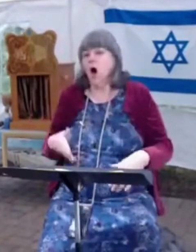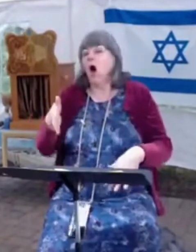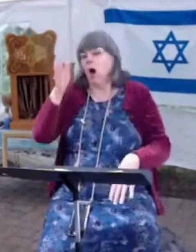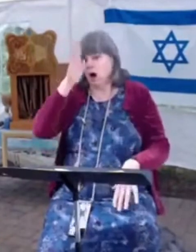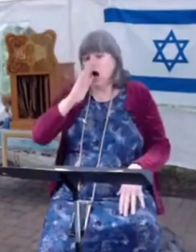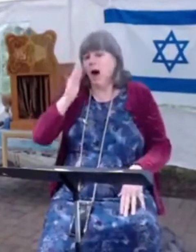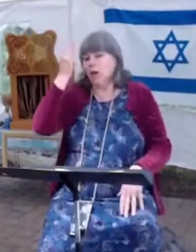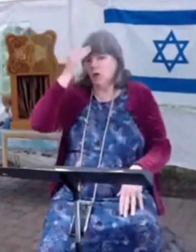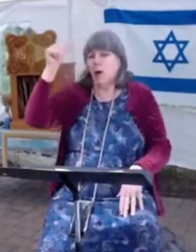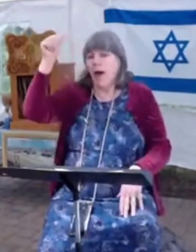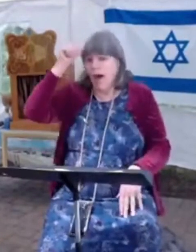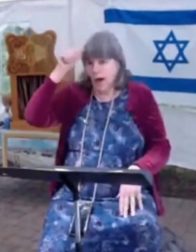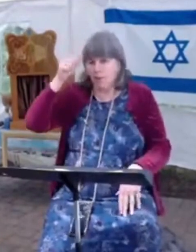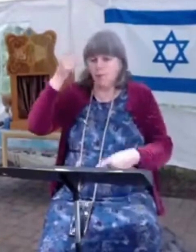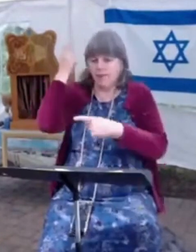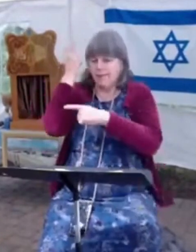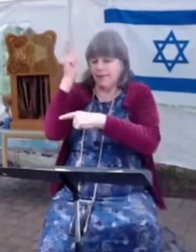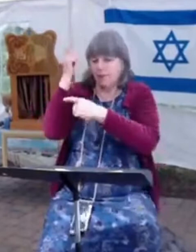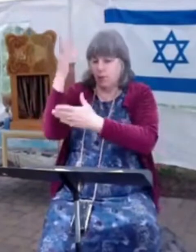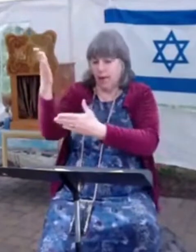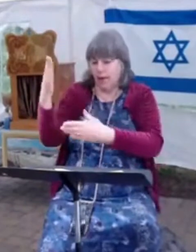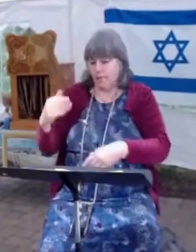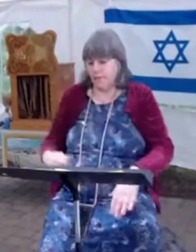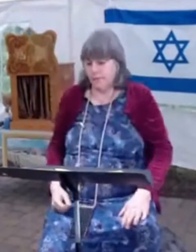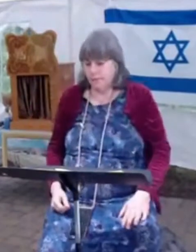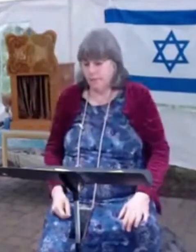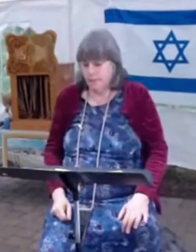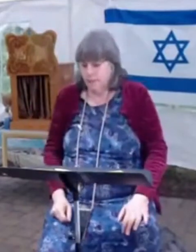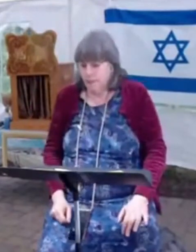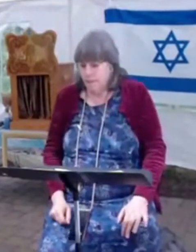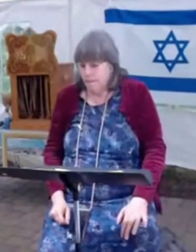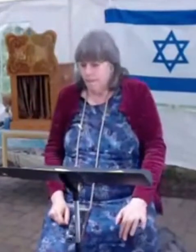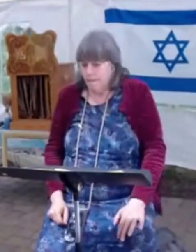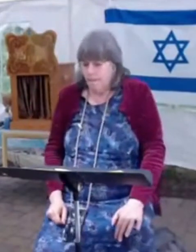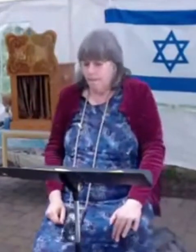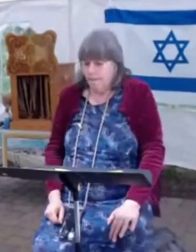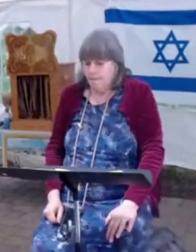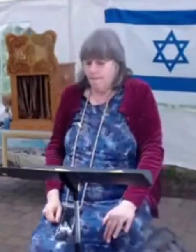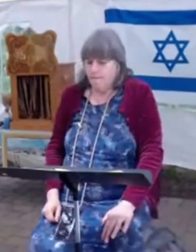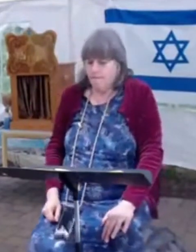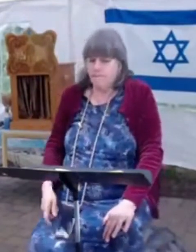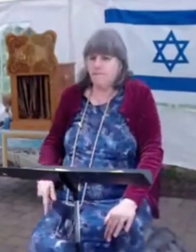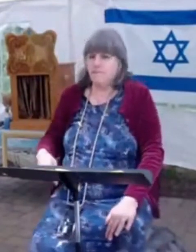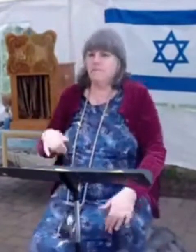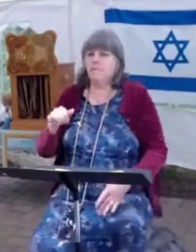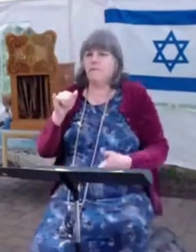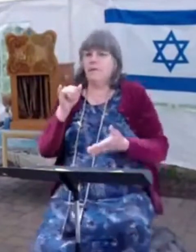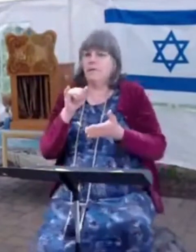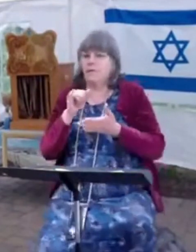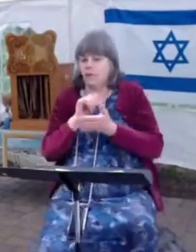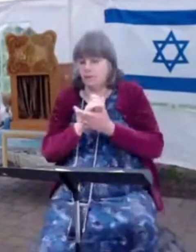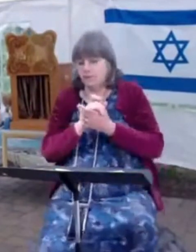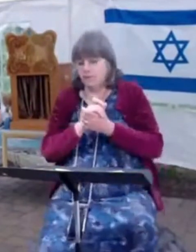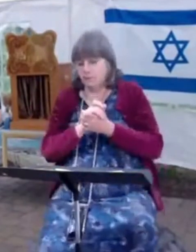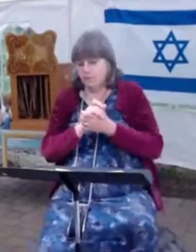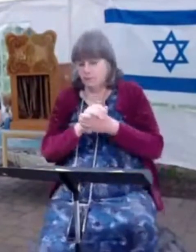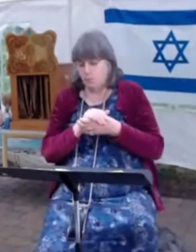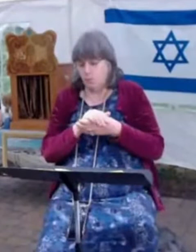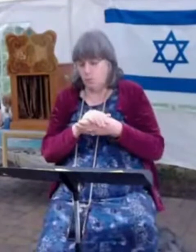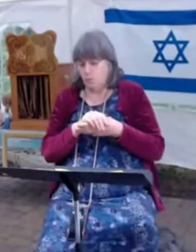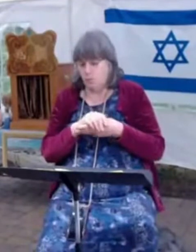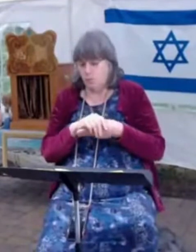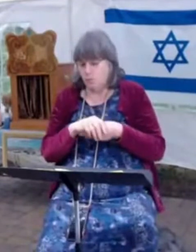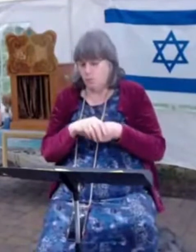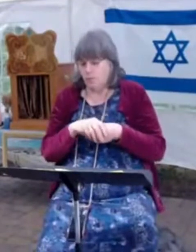So this is when the salvific cavalry, plan B of the Besorah, is